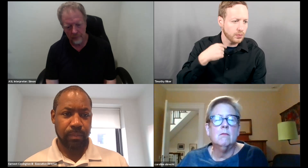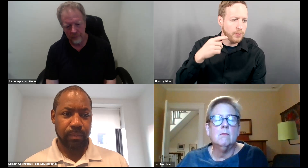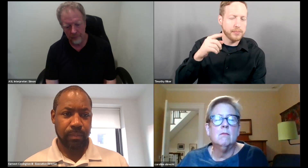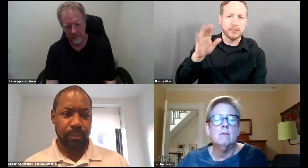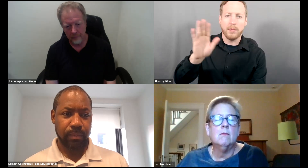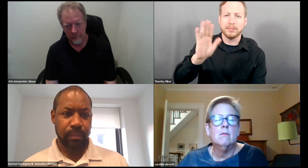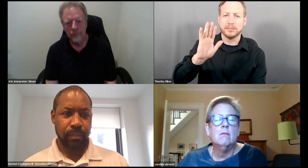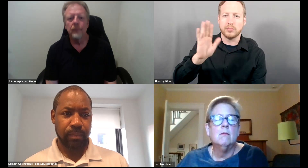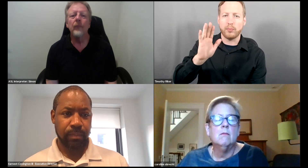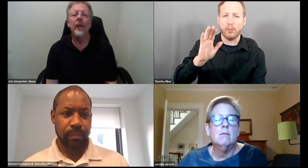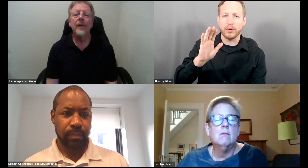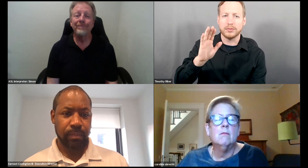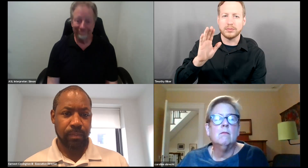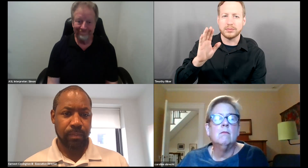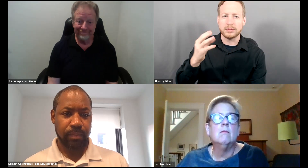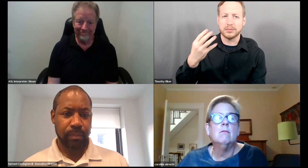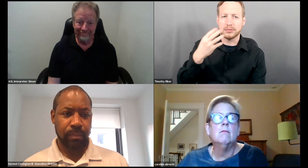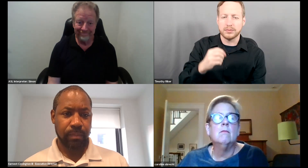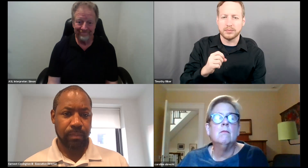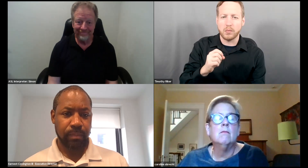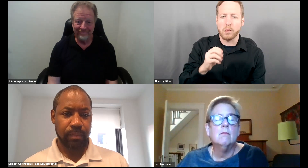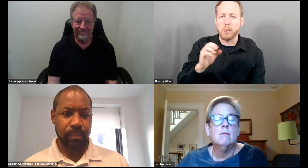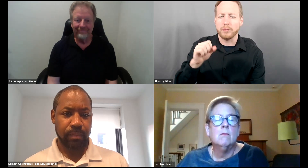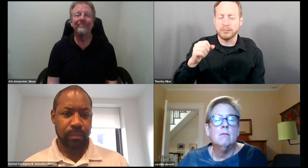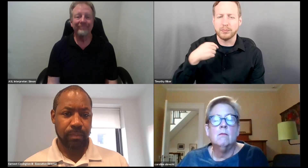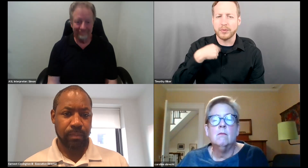Can we go back to Tim? Yes, just one moment.